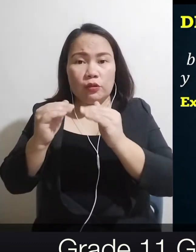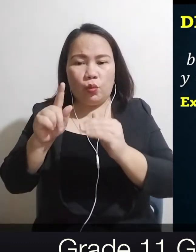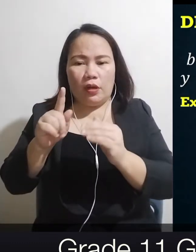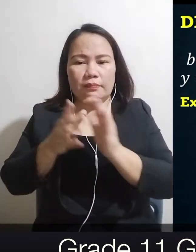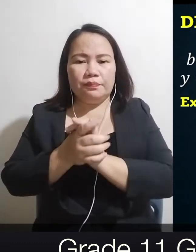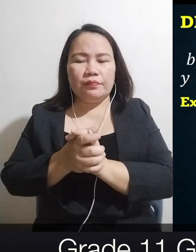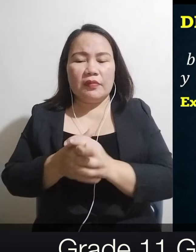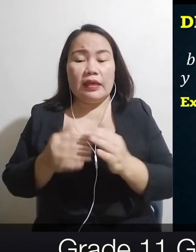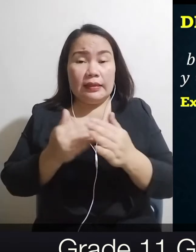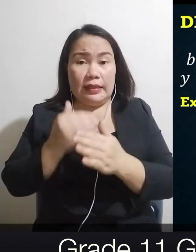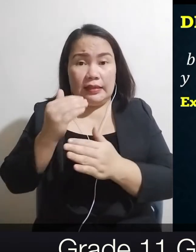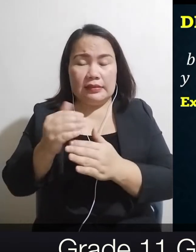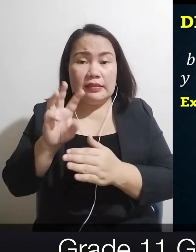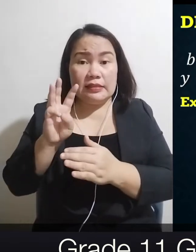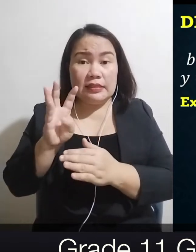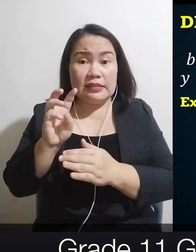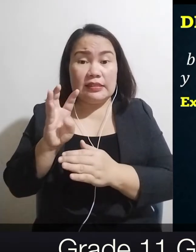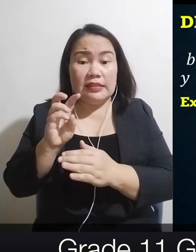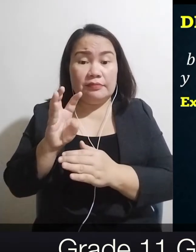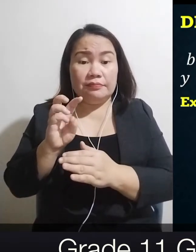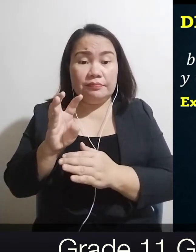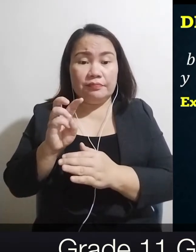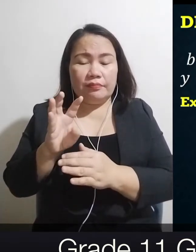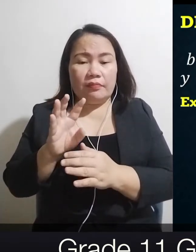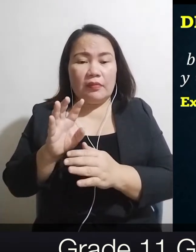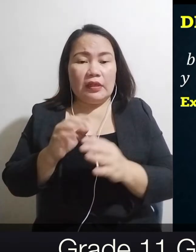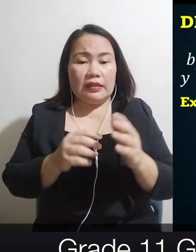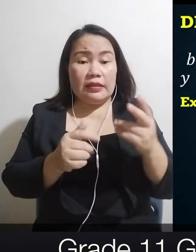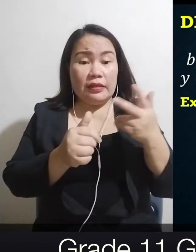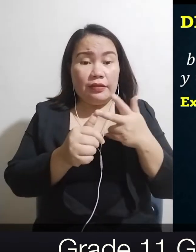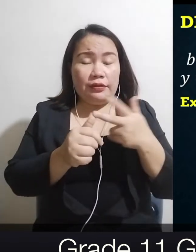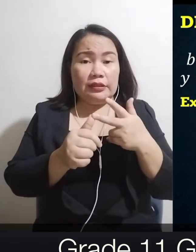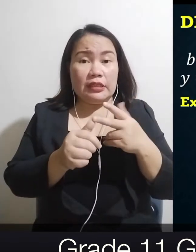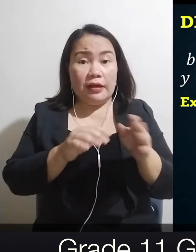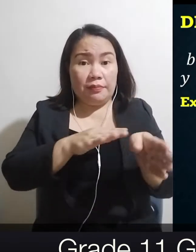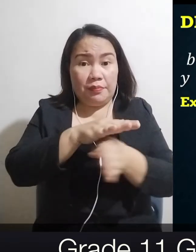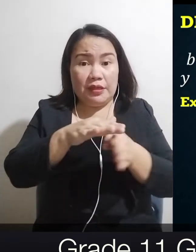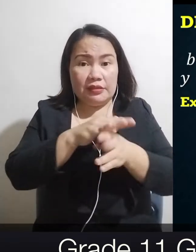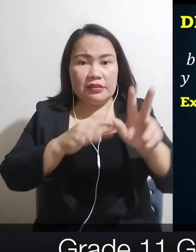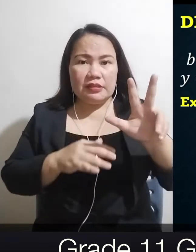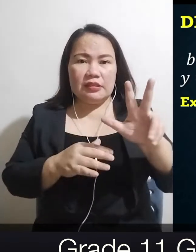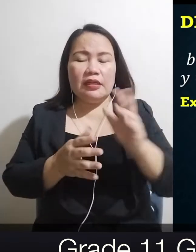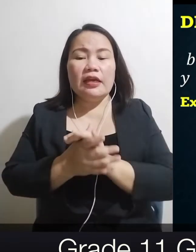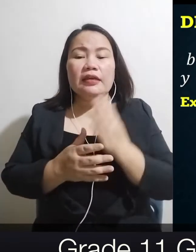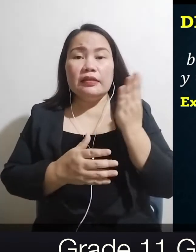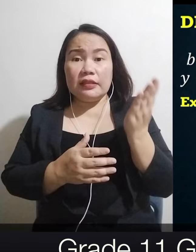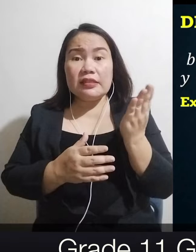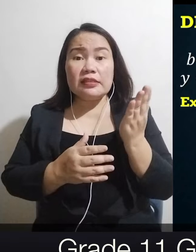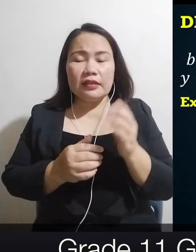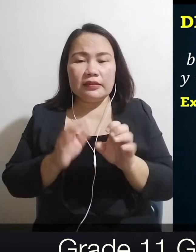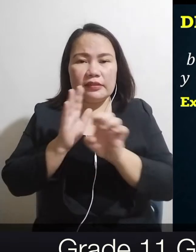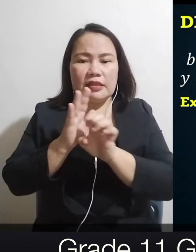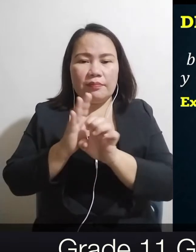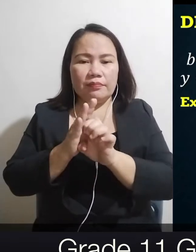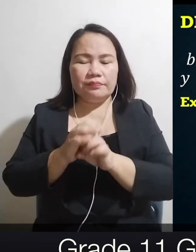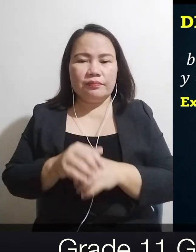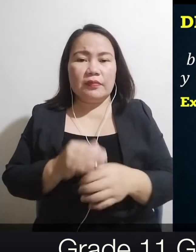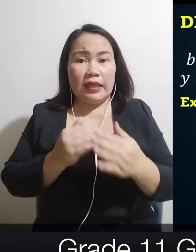base is 16. Sa pangatlong function natin, the base is 3. Ito naman yung mga halimbawa ng